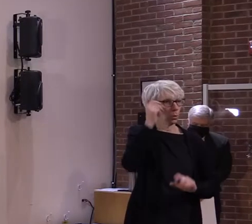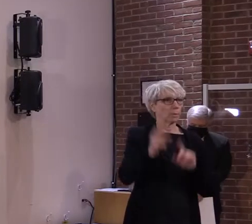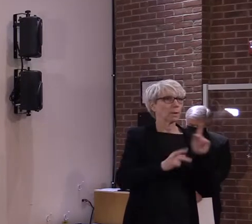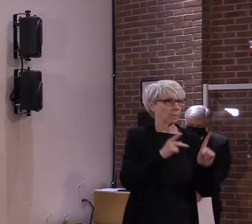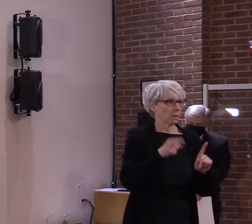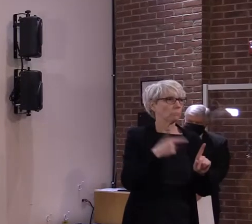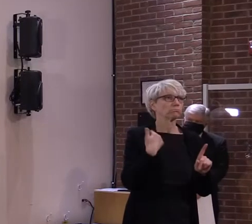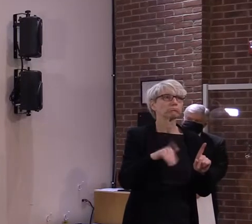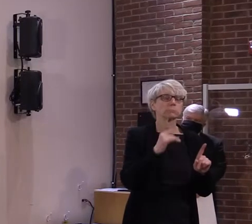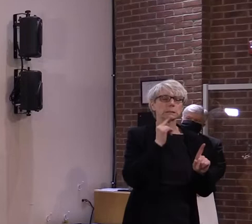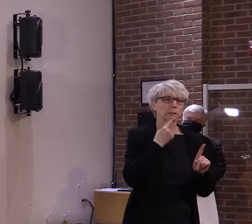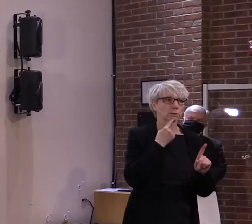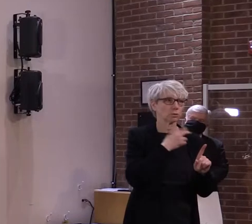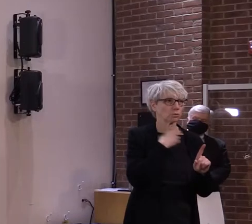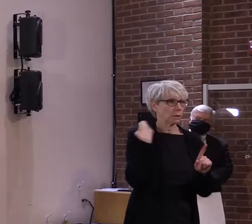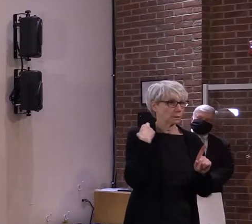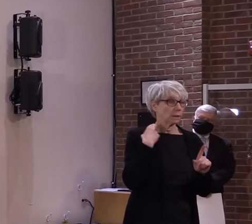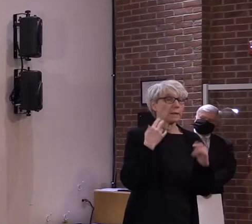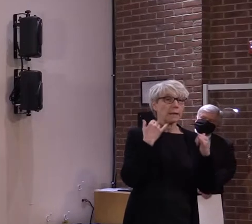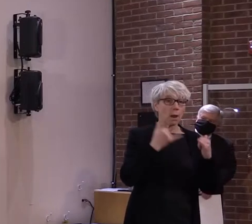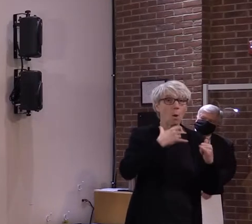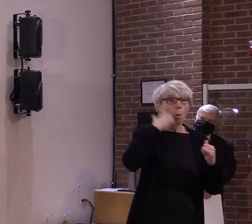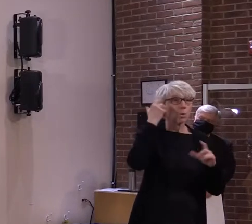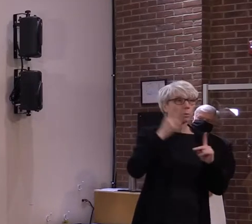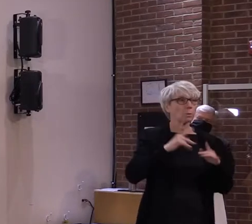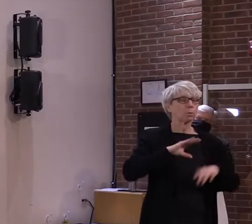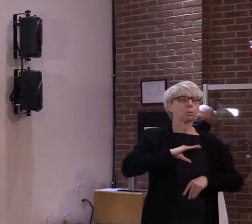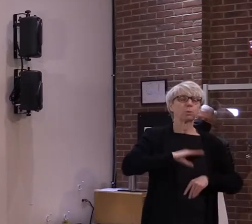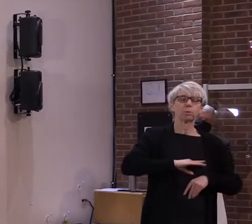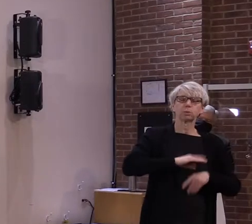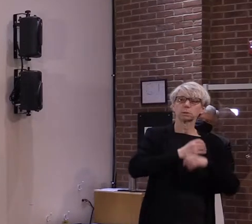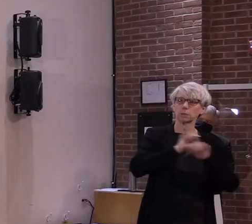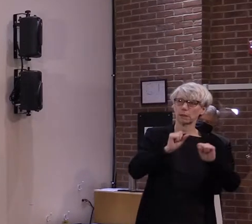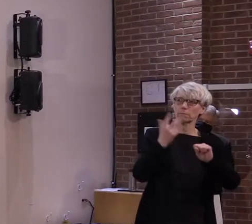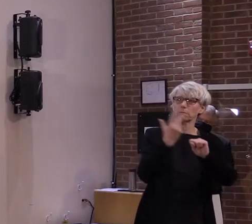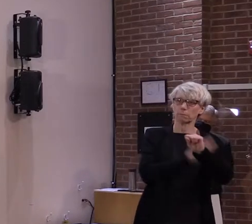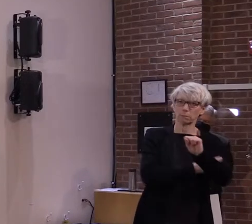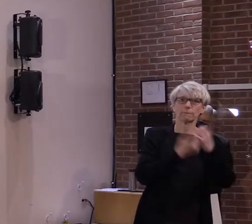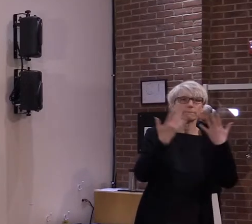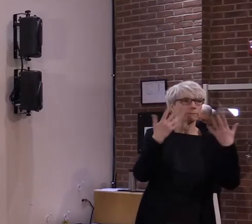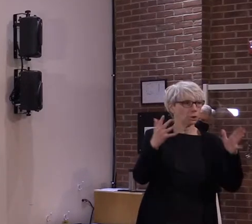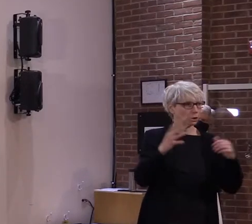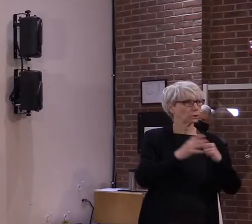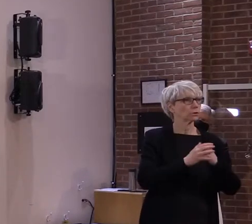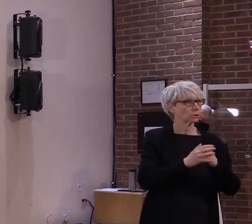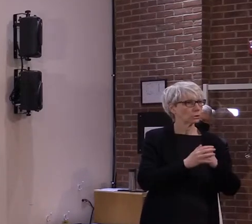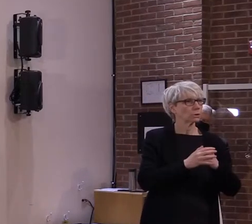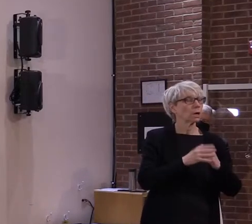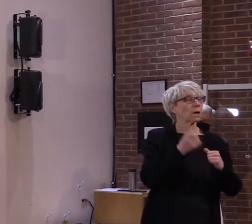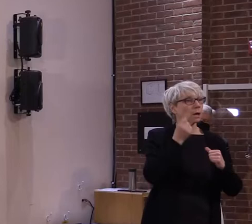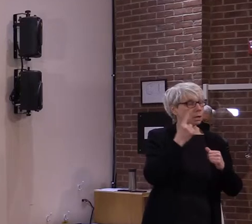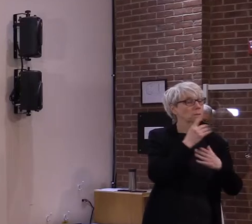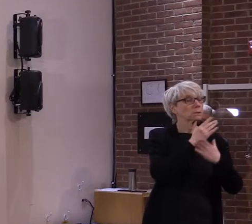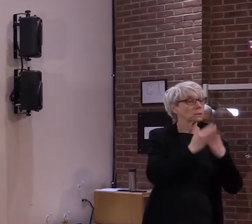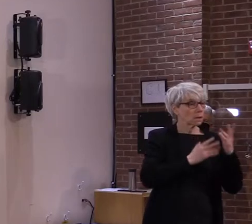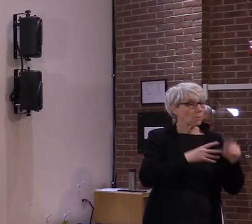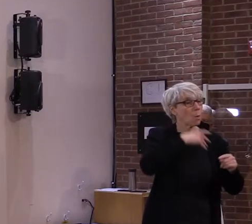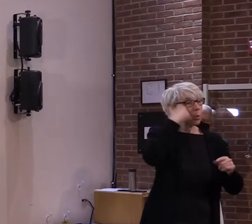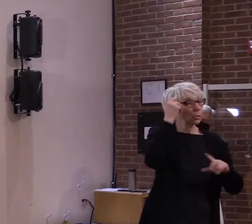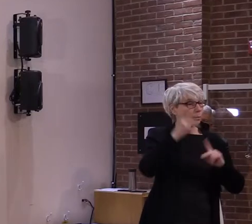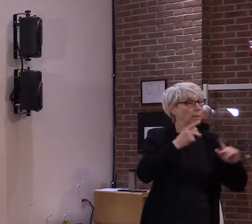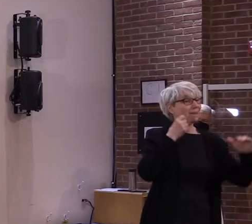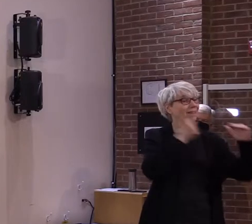Now, even though they are protected and the numbers of older people in the hospital may be less with COVID, we